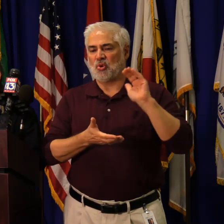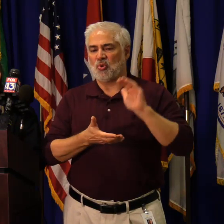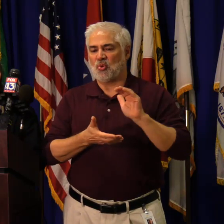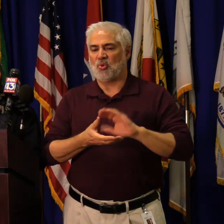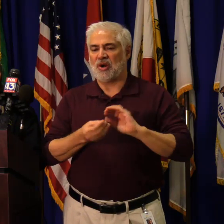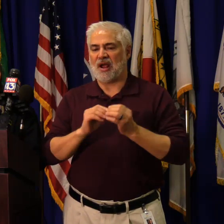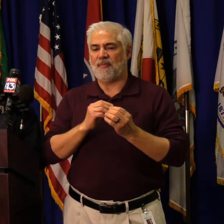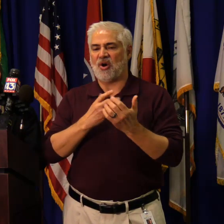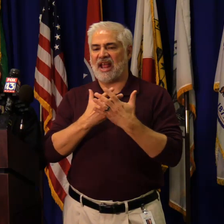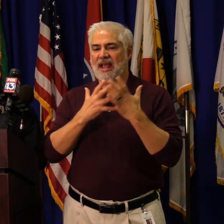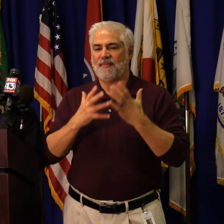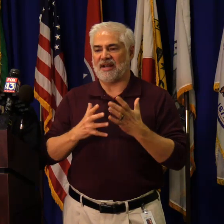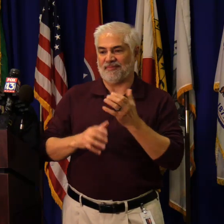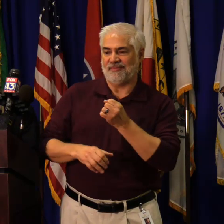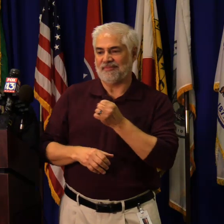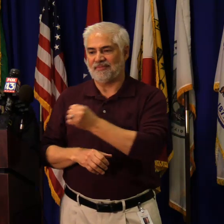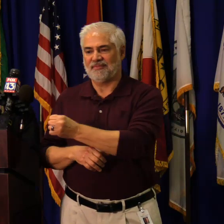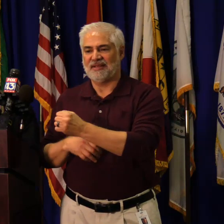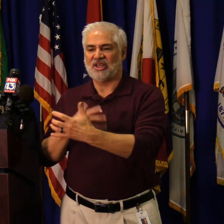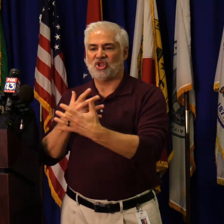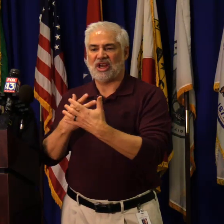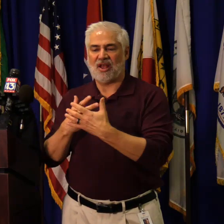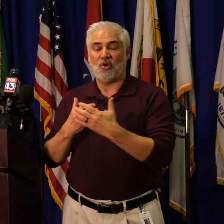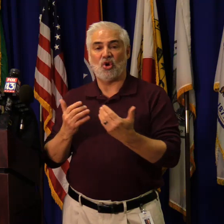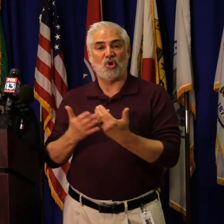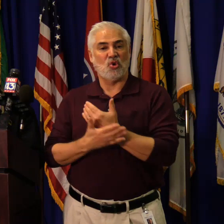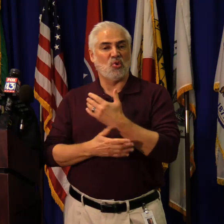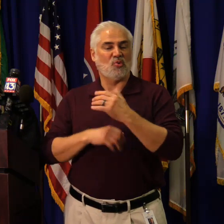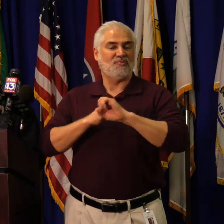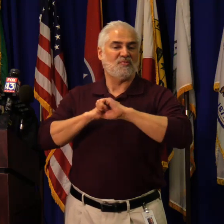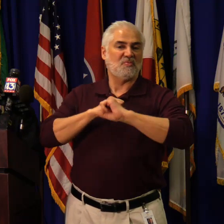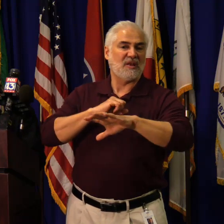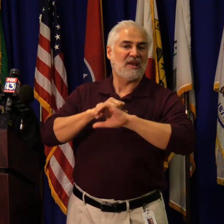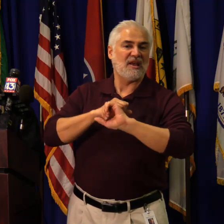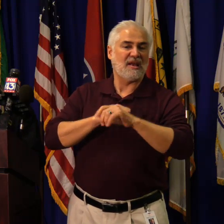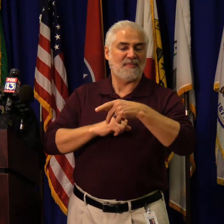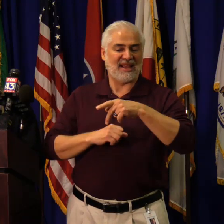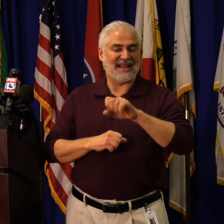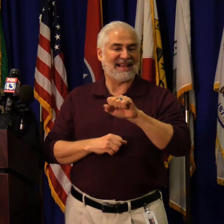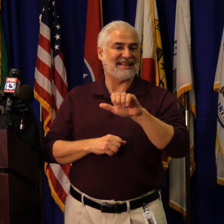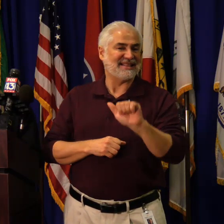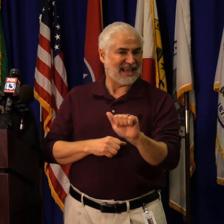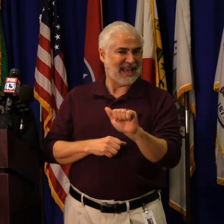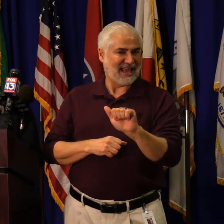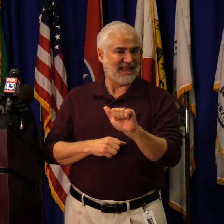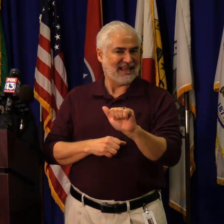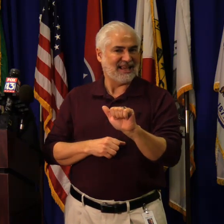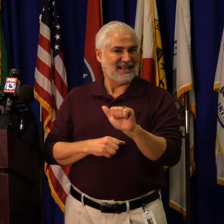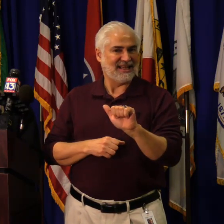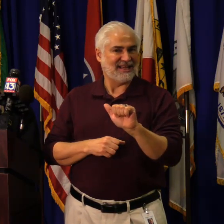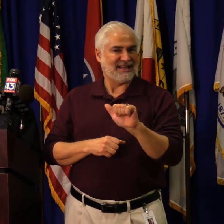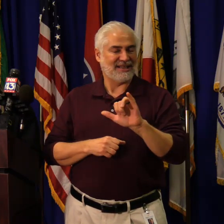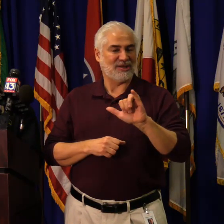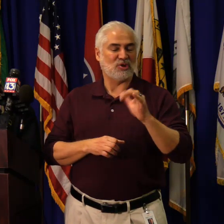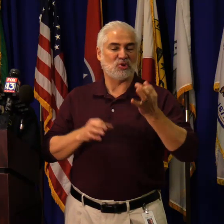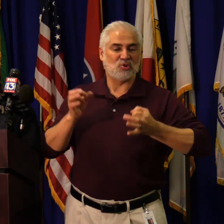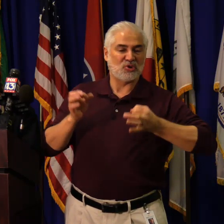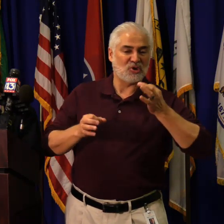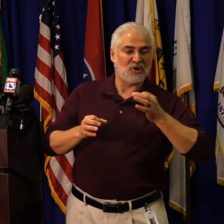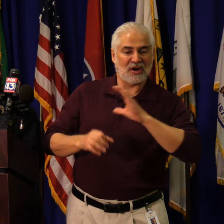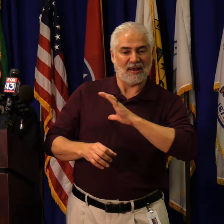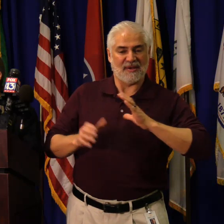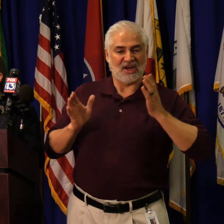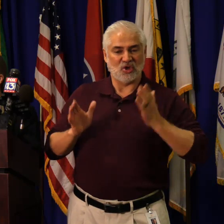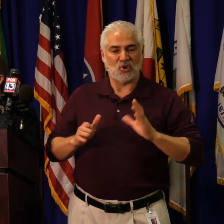number of inmates being booked into the jail. The new PSA, the public safety assessment tool that the judicial commissioners and pretrial services